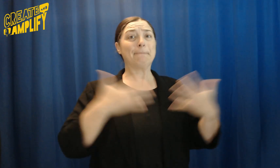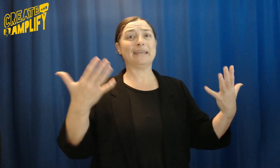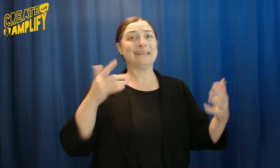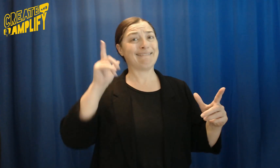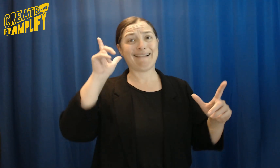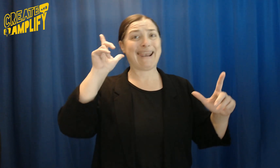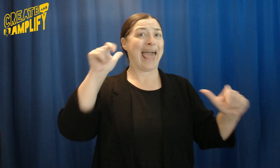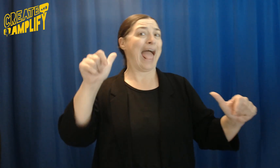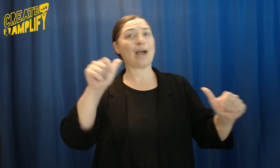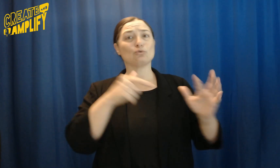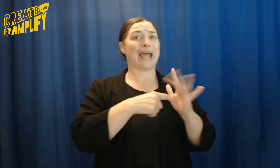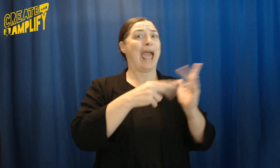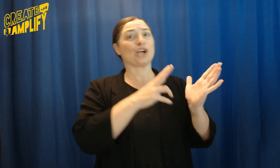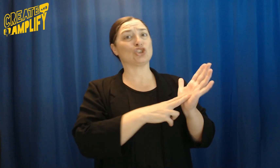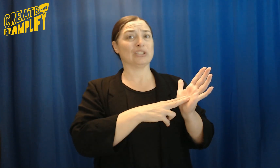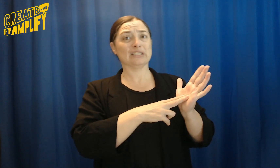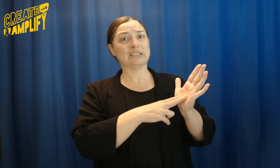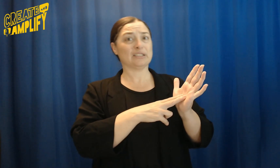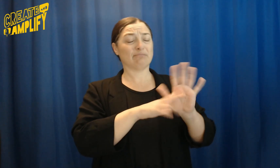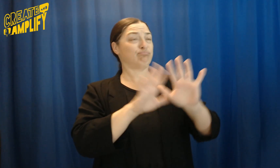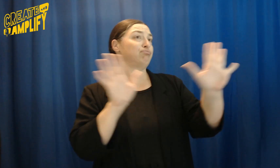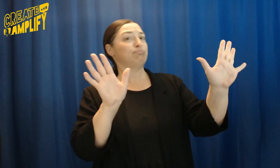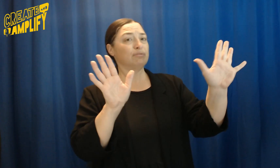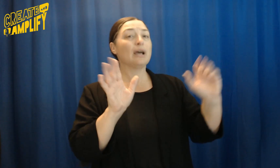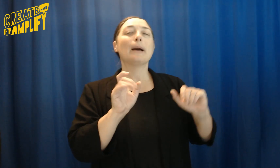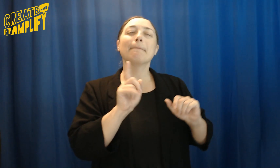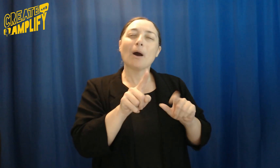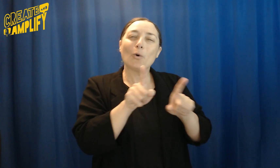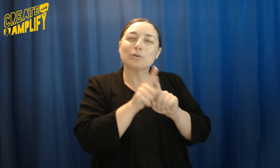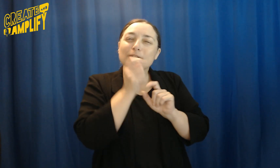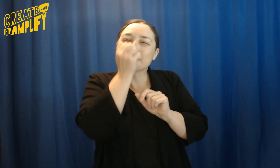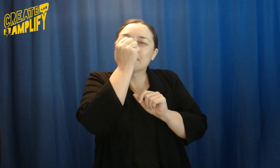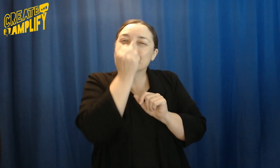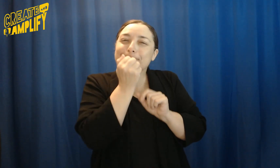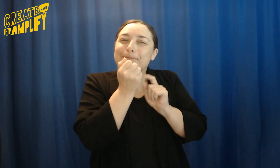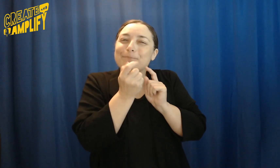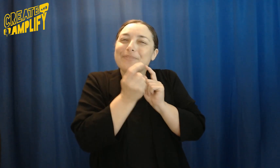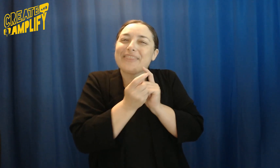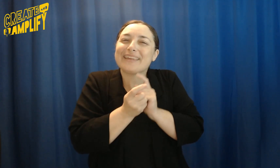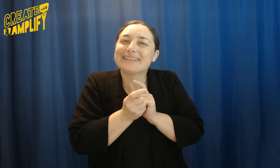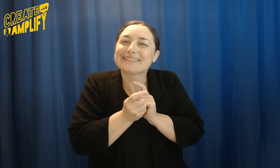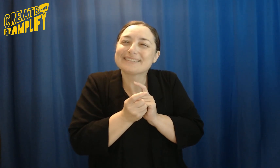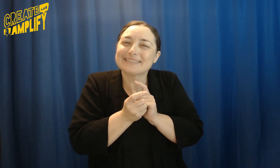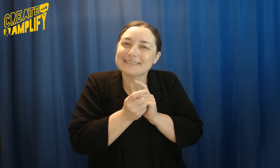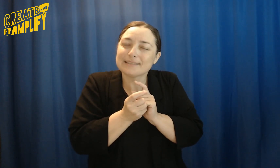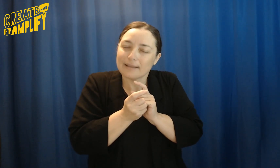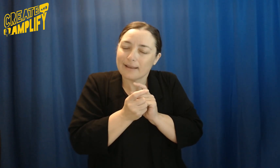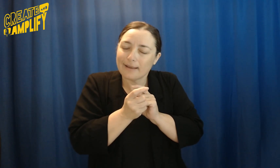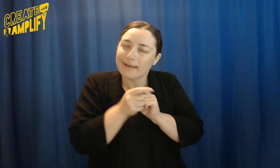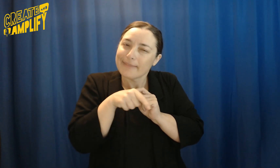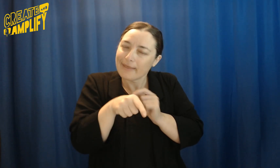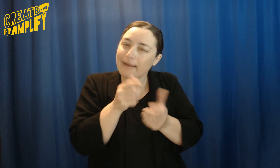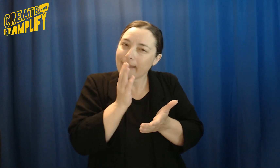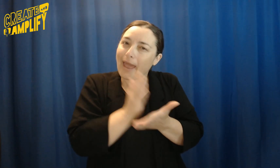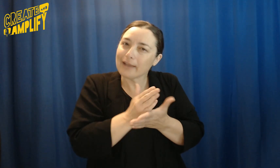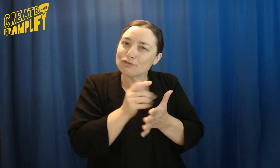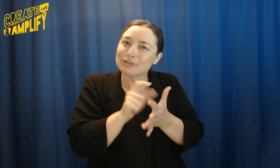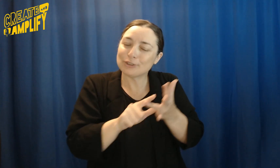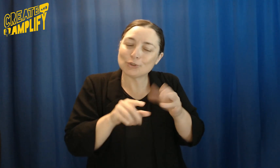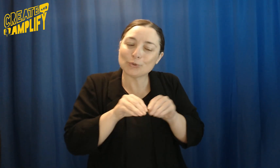about. And then there are little ones that one individual might know about but does make a difference. Those ripples can get bigger and bigger the